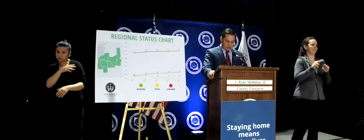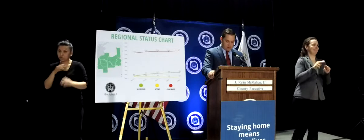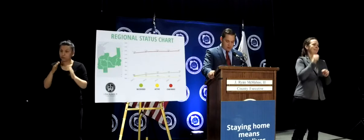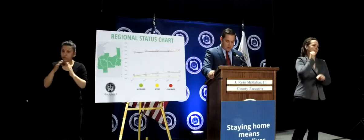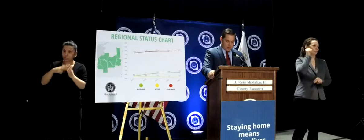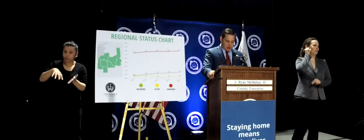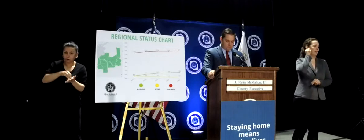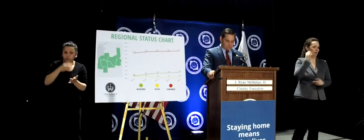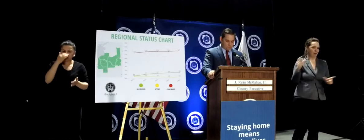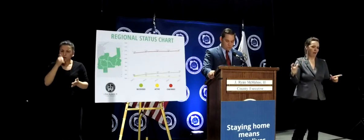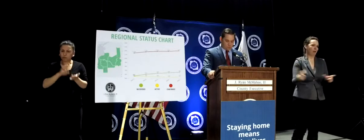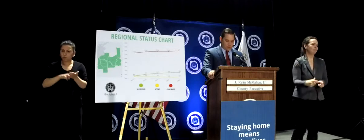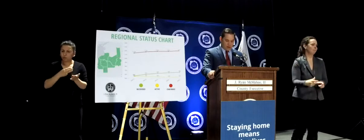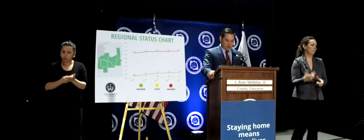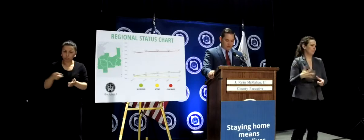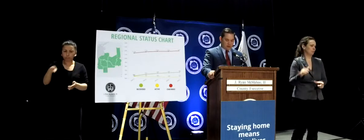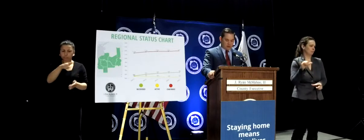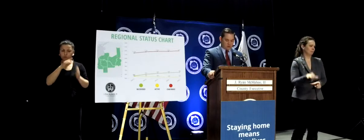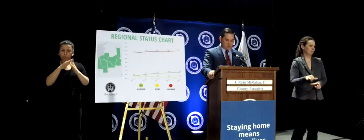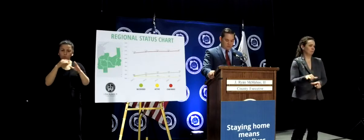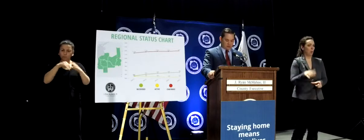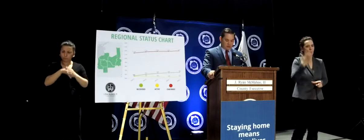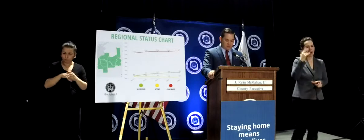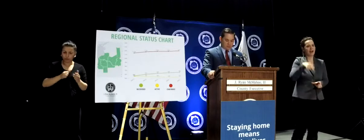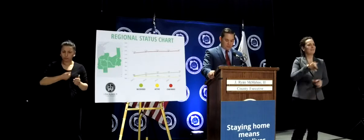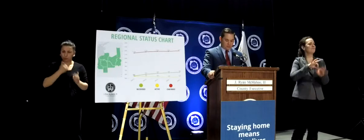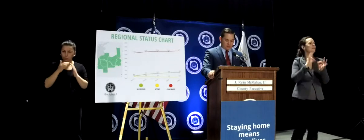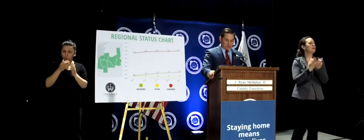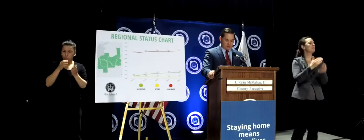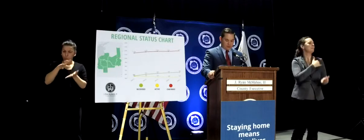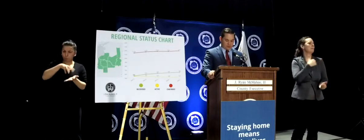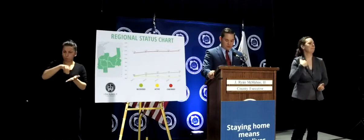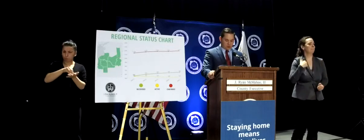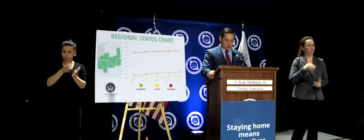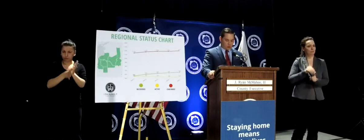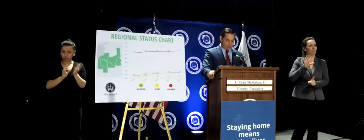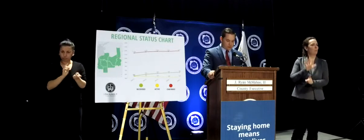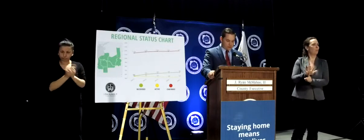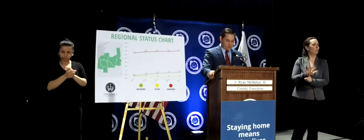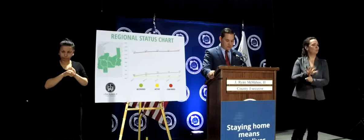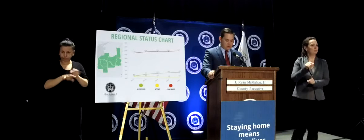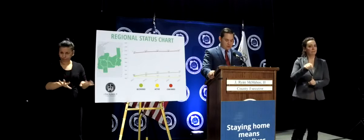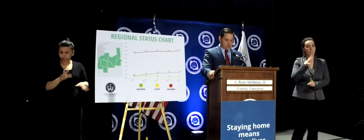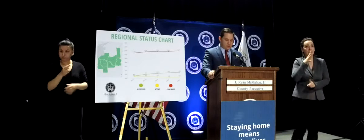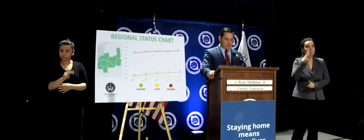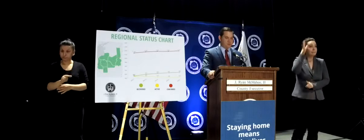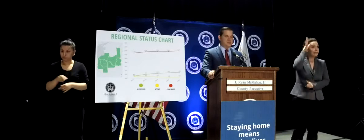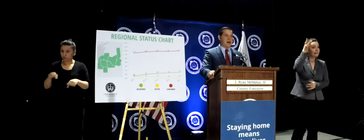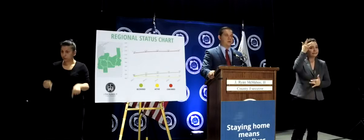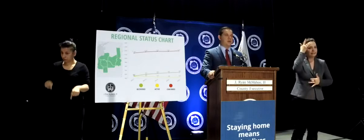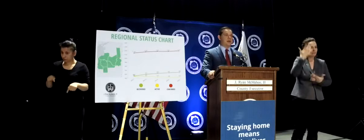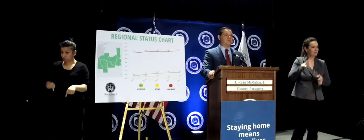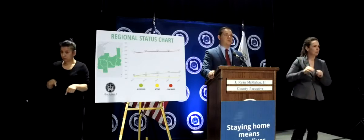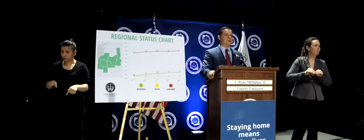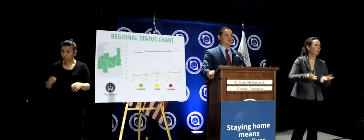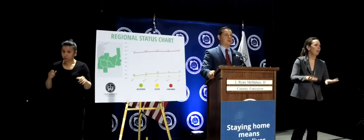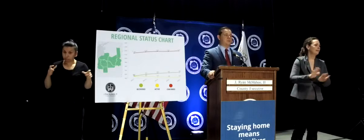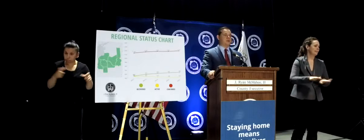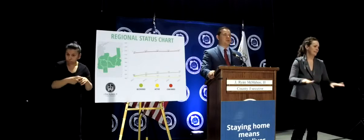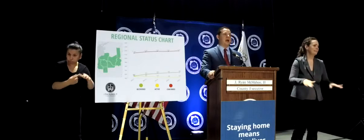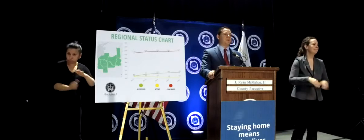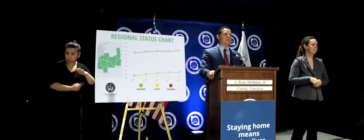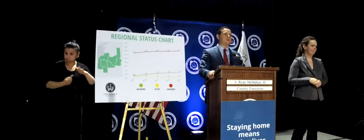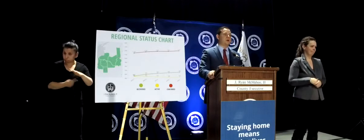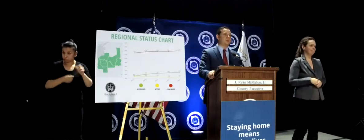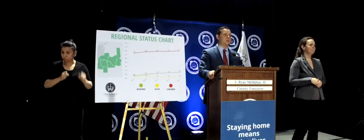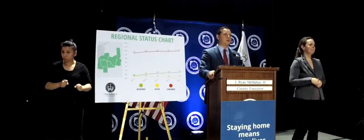cases. We now have 859 people in isolation or quarantine. This number's down again from yesterday.